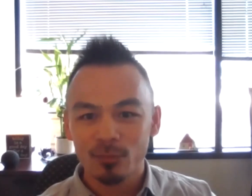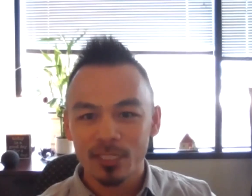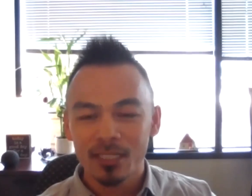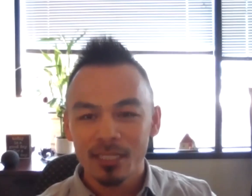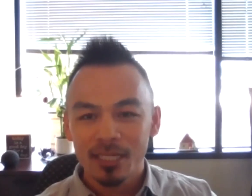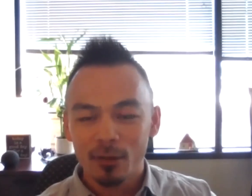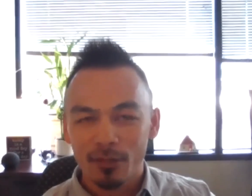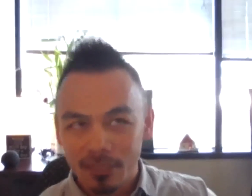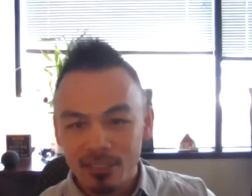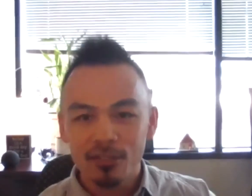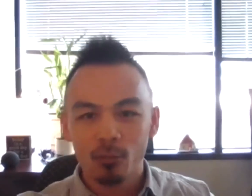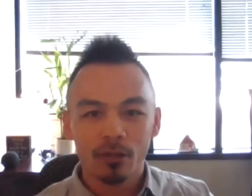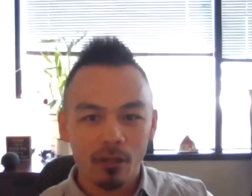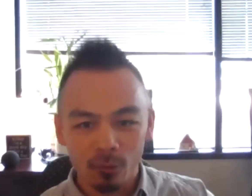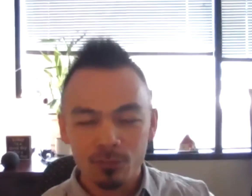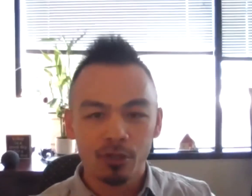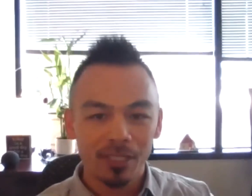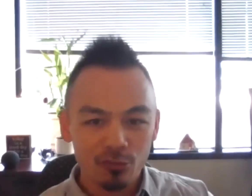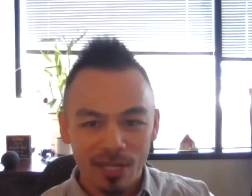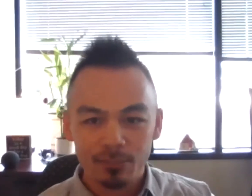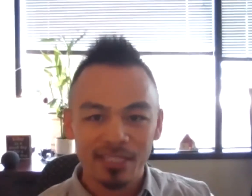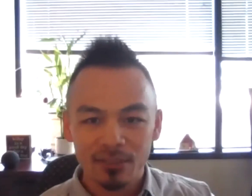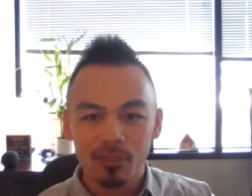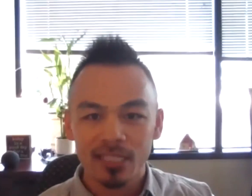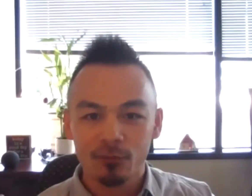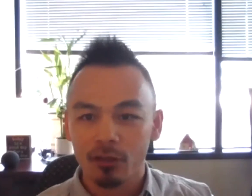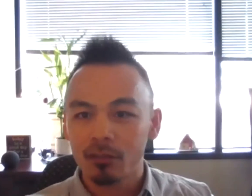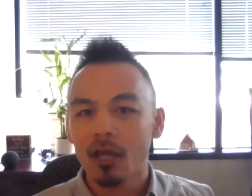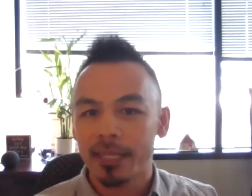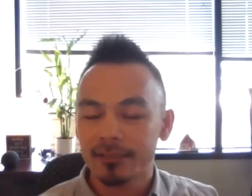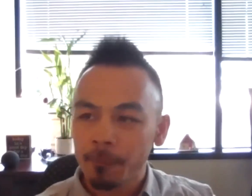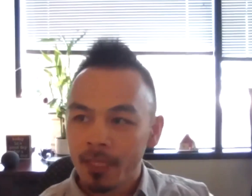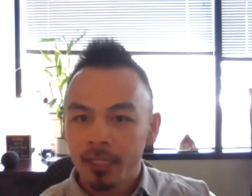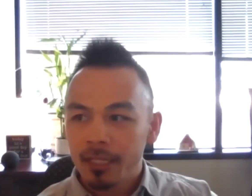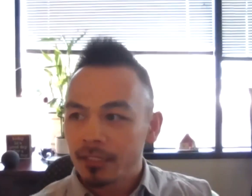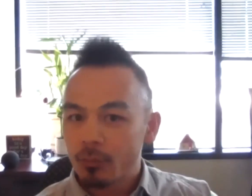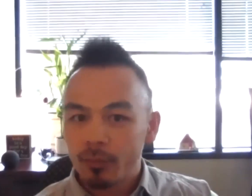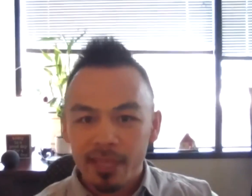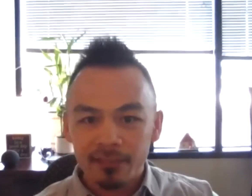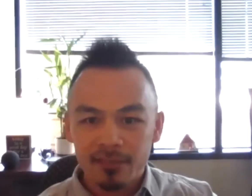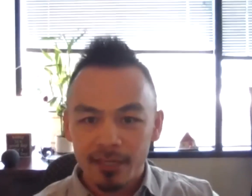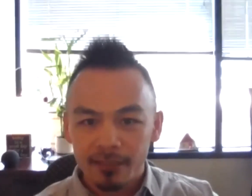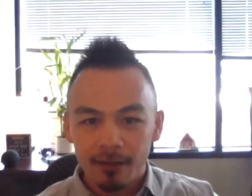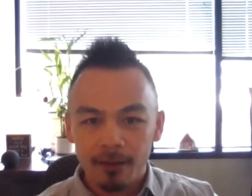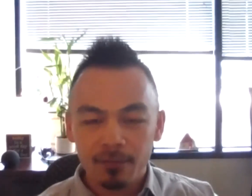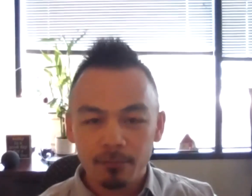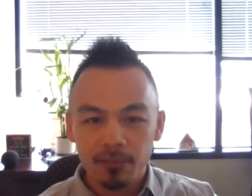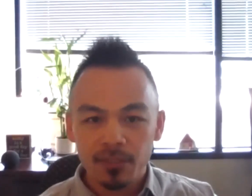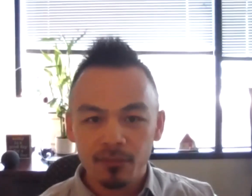interim as we continue to work on those permanent transportation plans for our clients. So with that